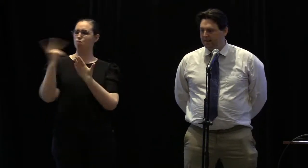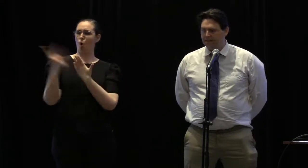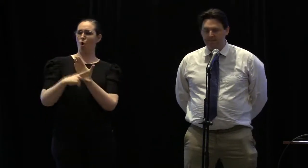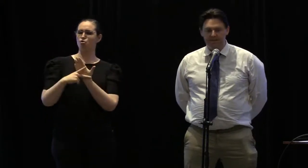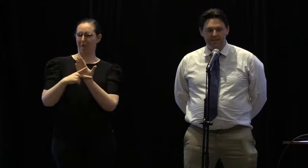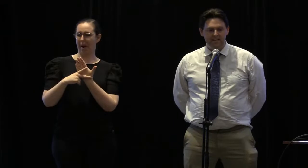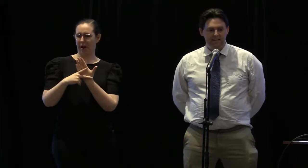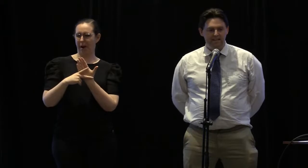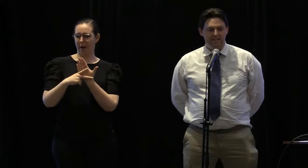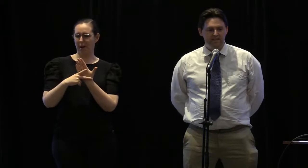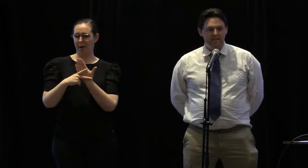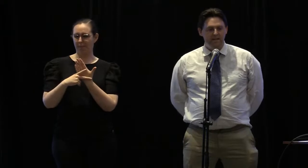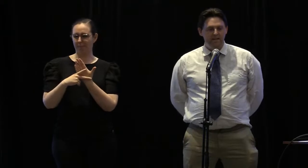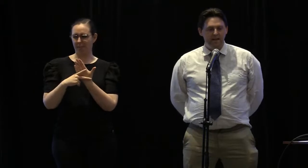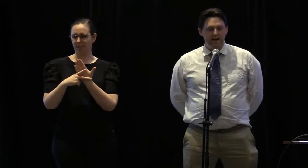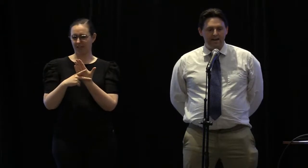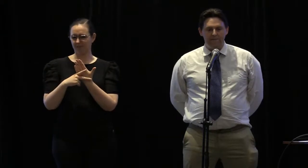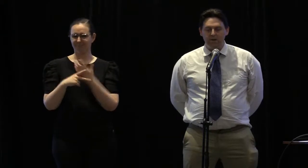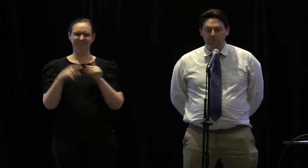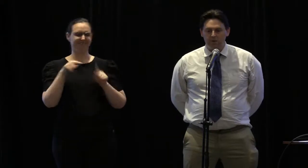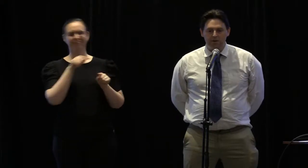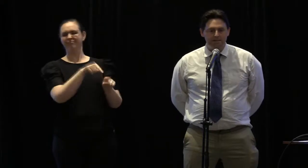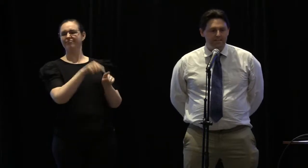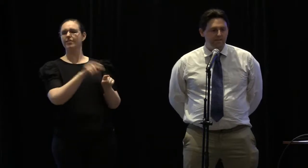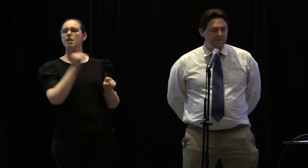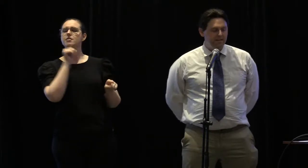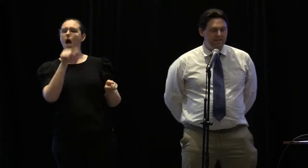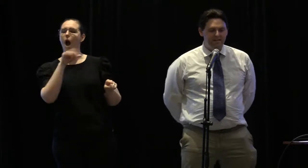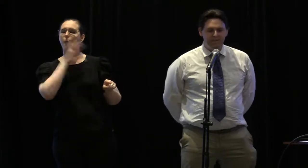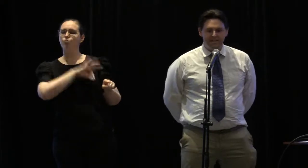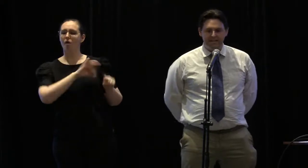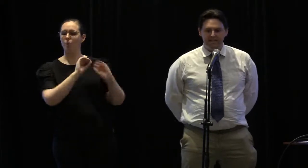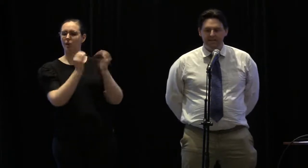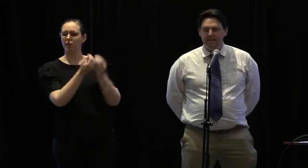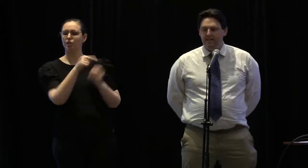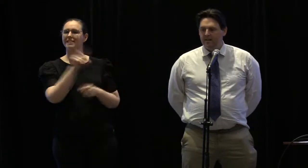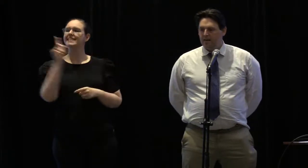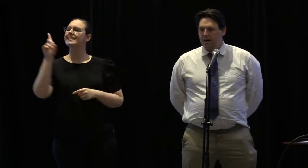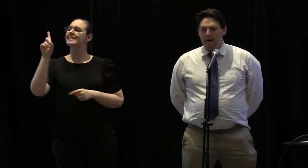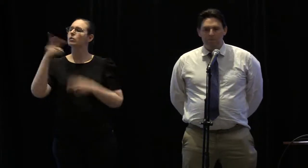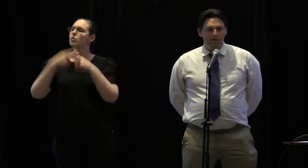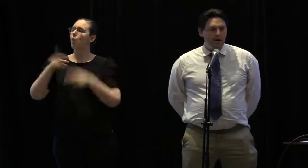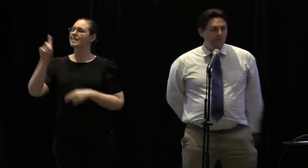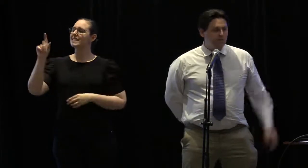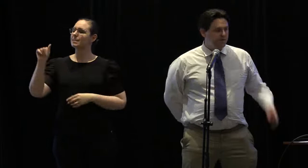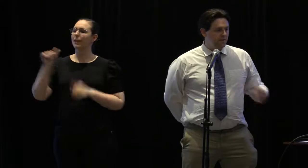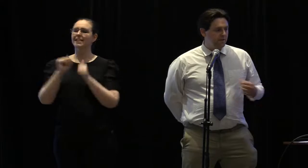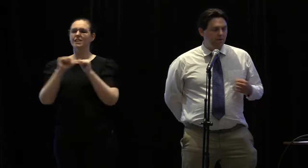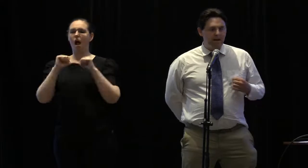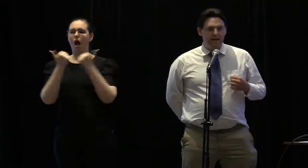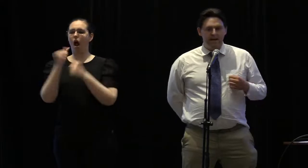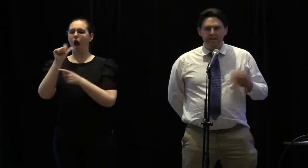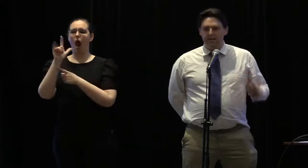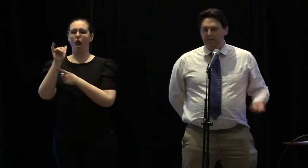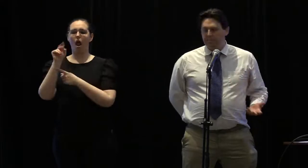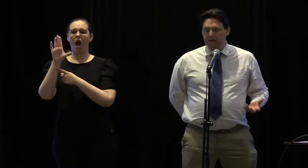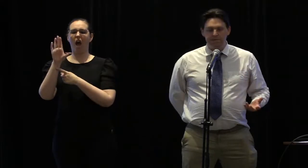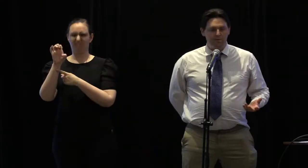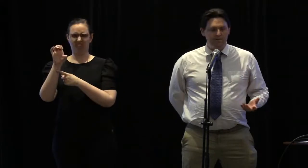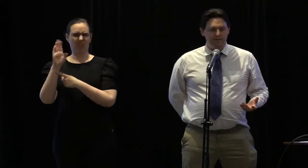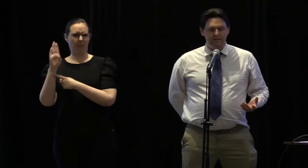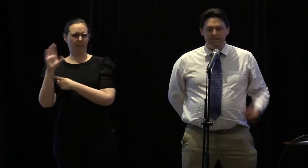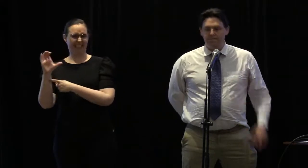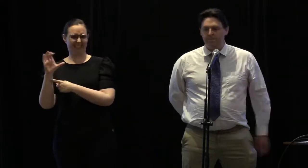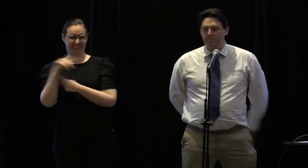Disability Alliance BC, in Vancouver called Disability Alliance BC. I'm also a legally